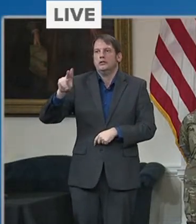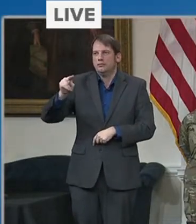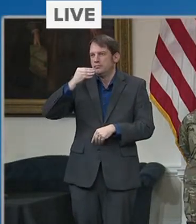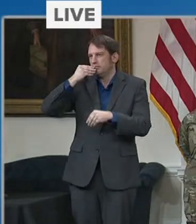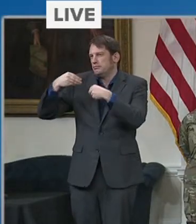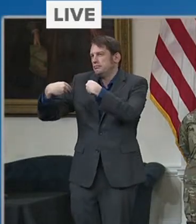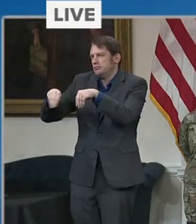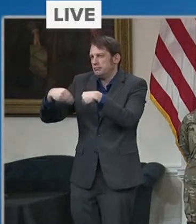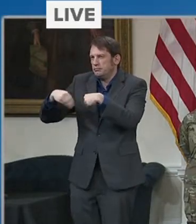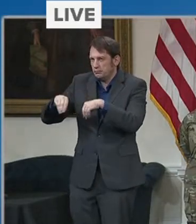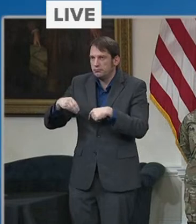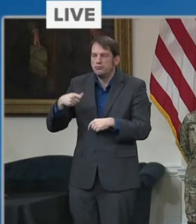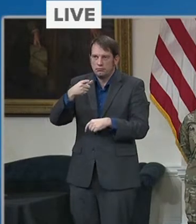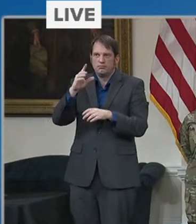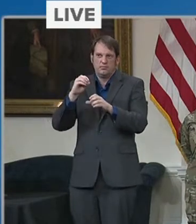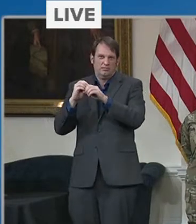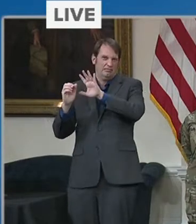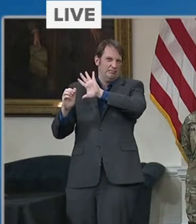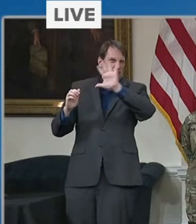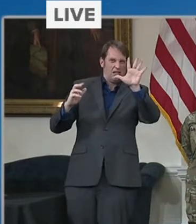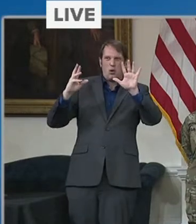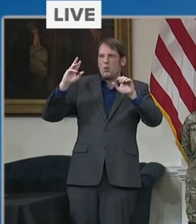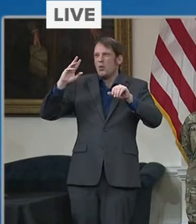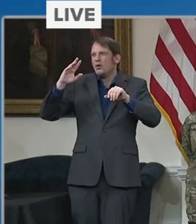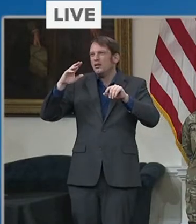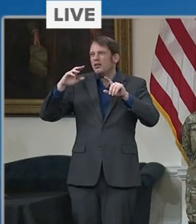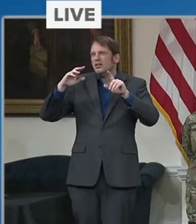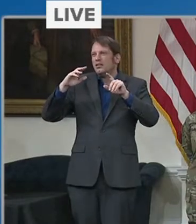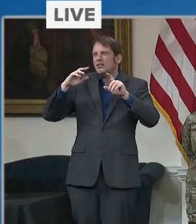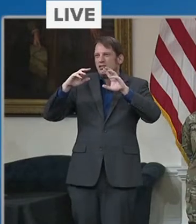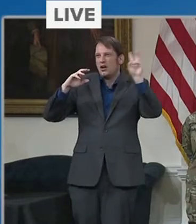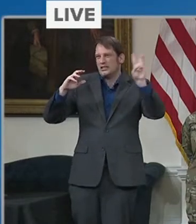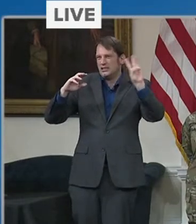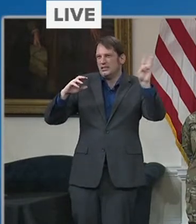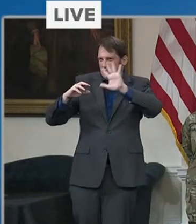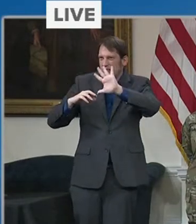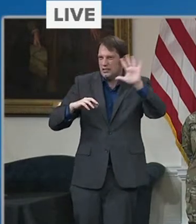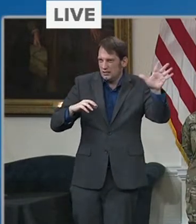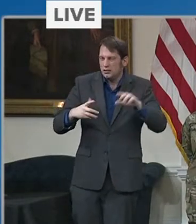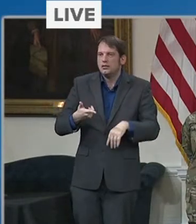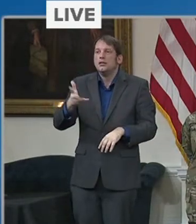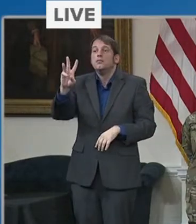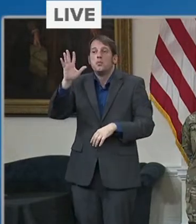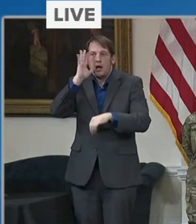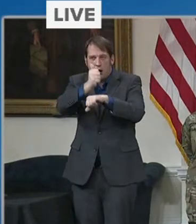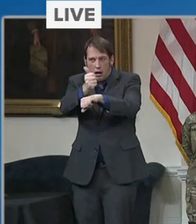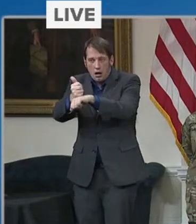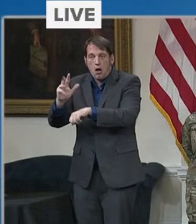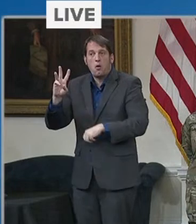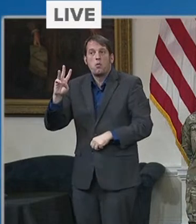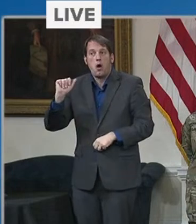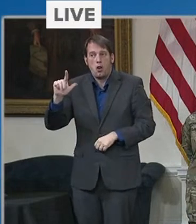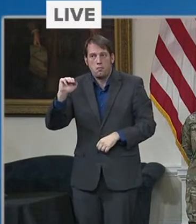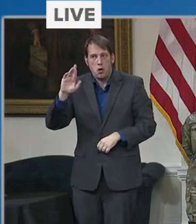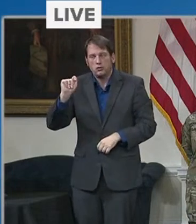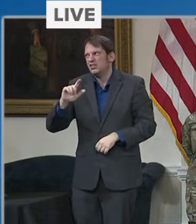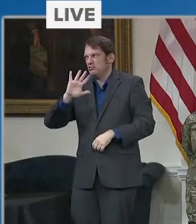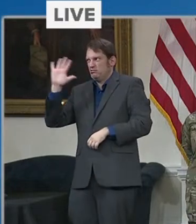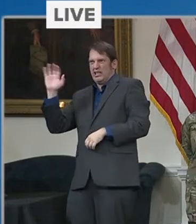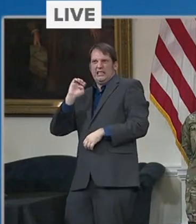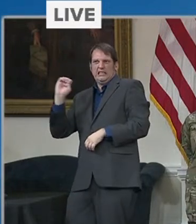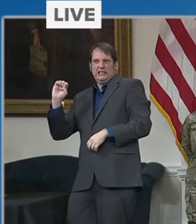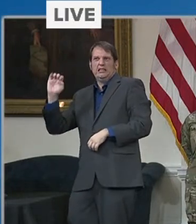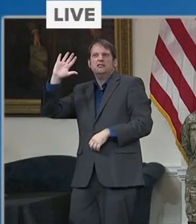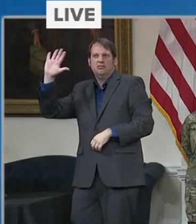counties, as well as 10 Walmart locations on the Eastern Shore and Western Maryland, have all begun